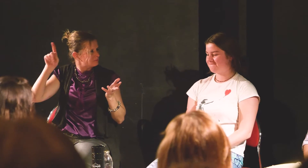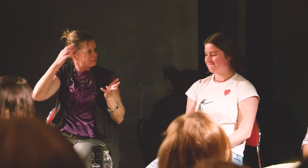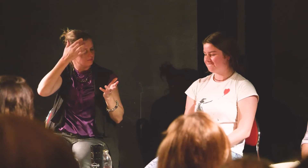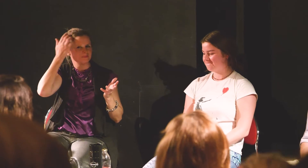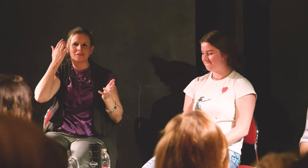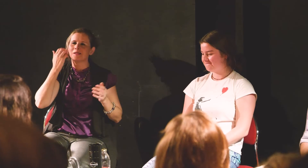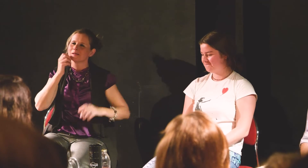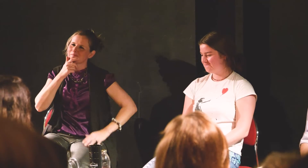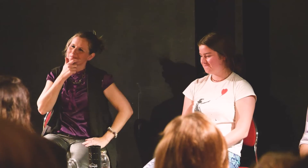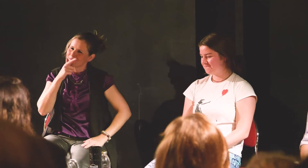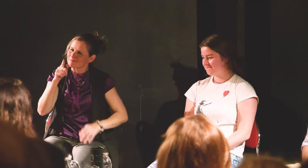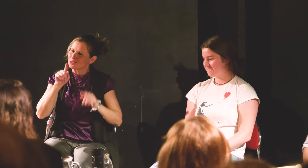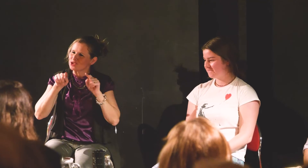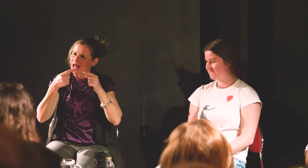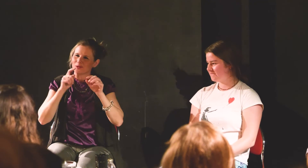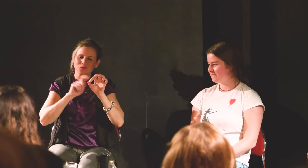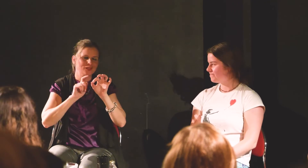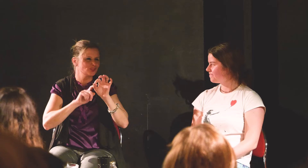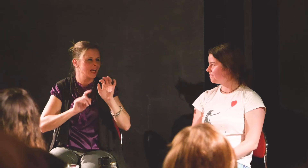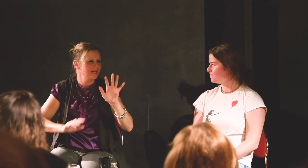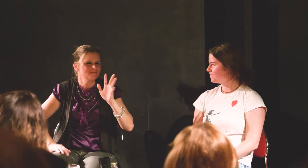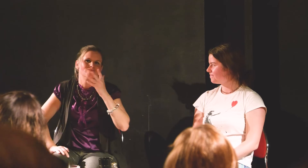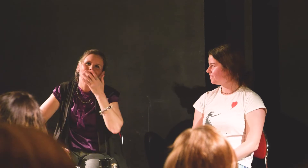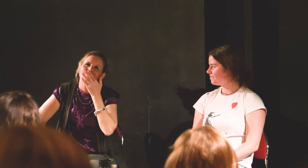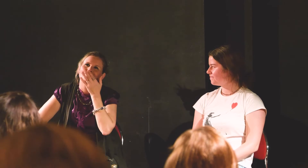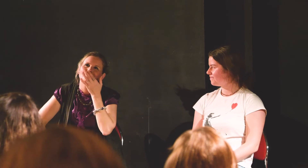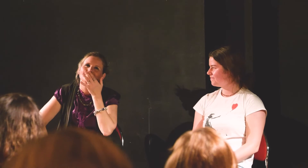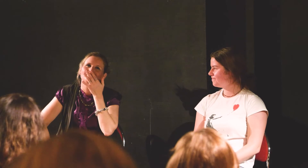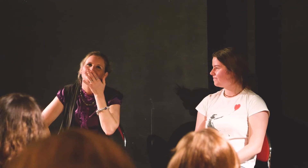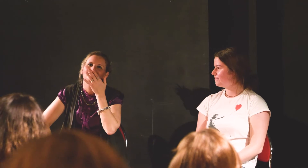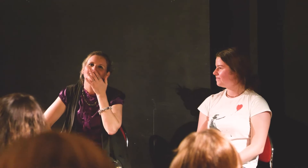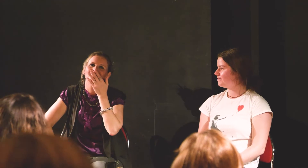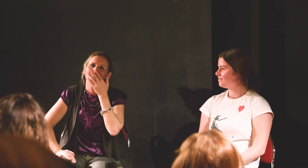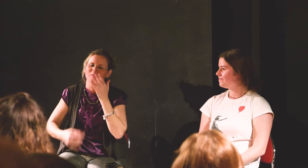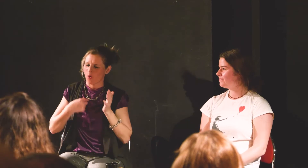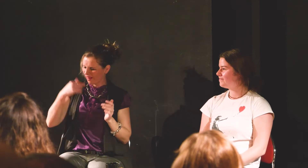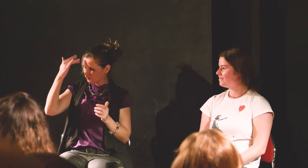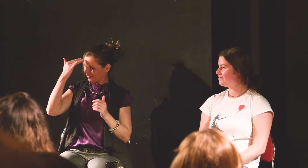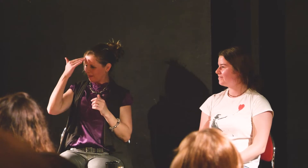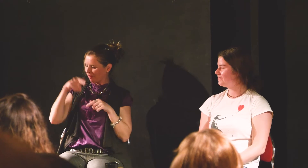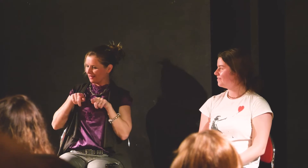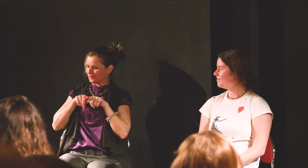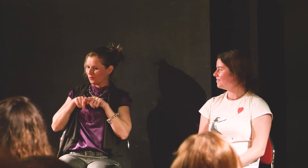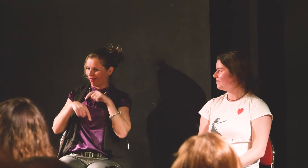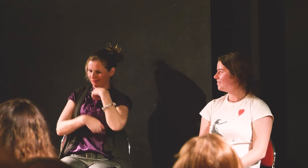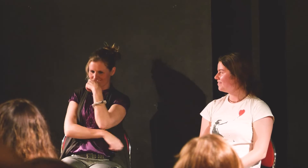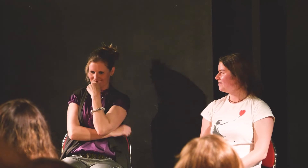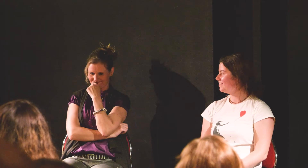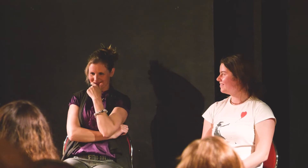something that is quite weird? It's a challenging question. I need to think about that as